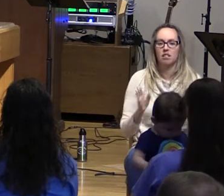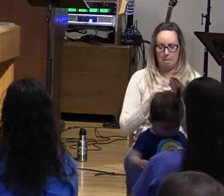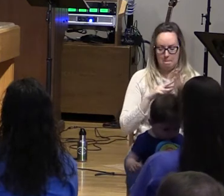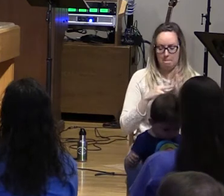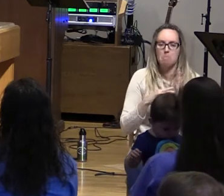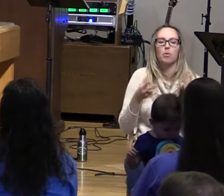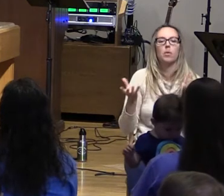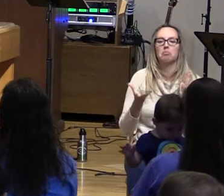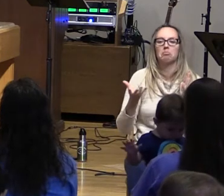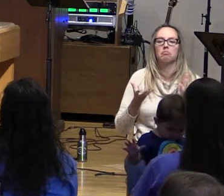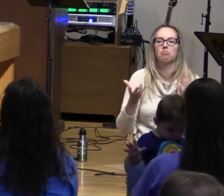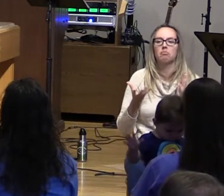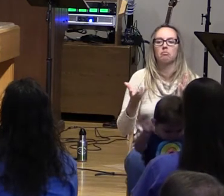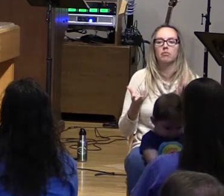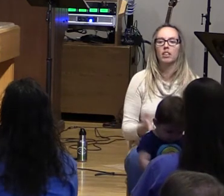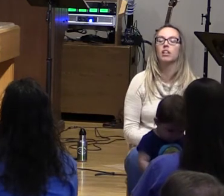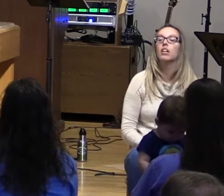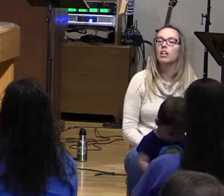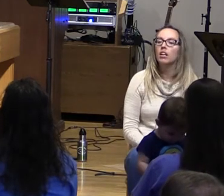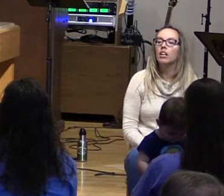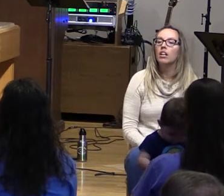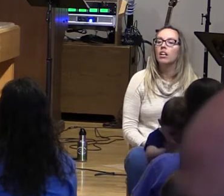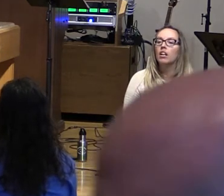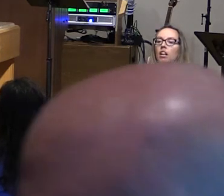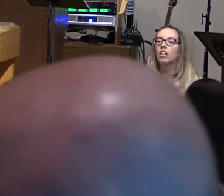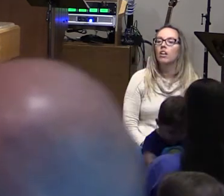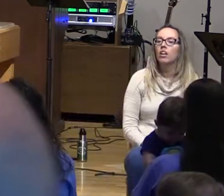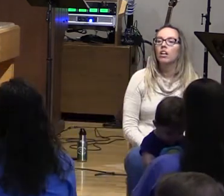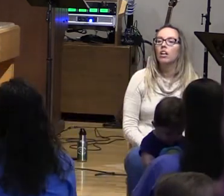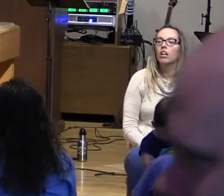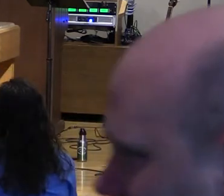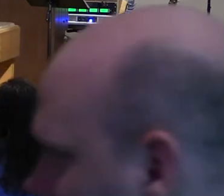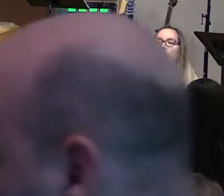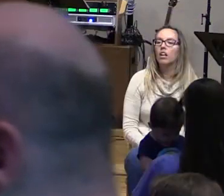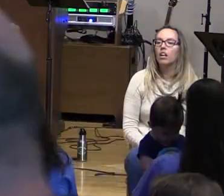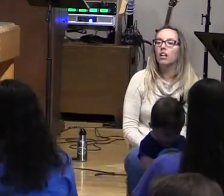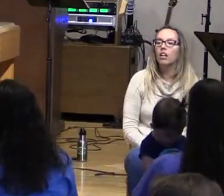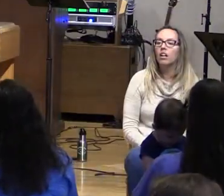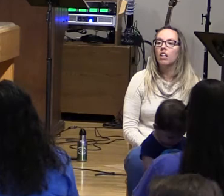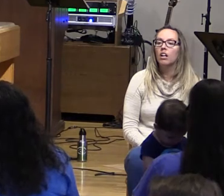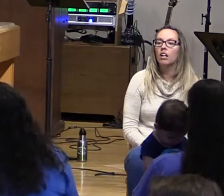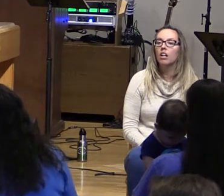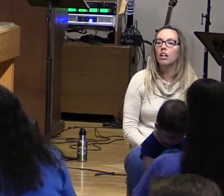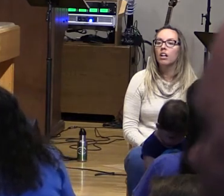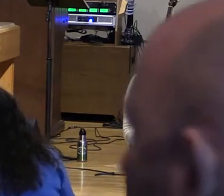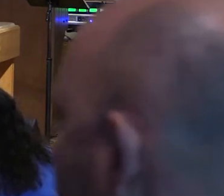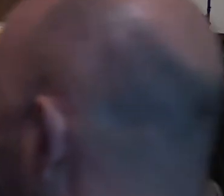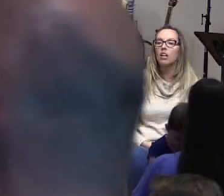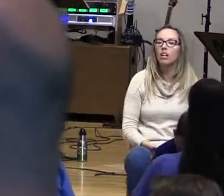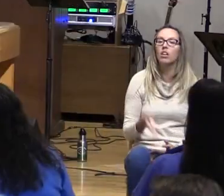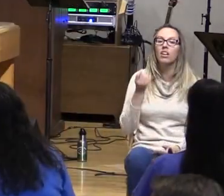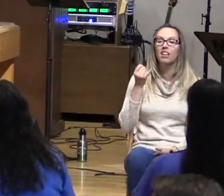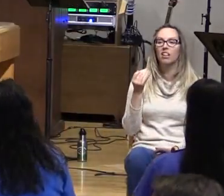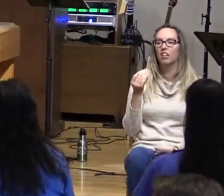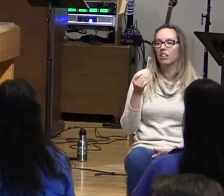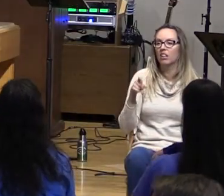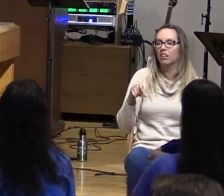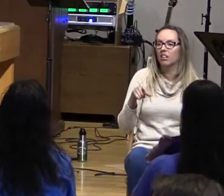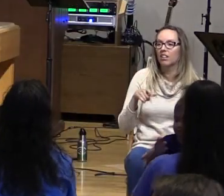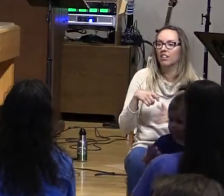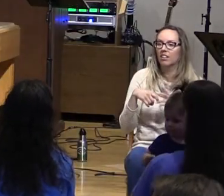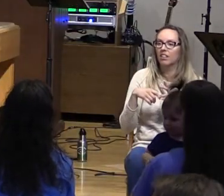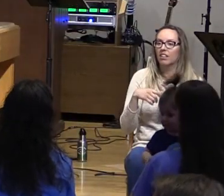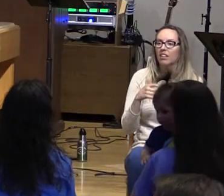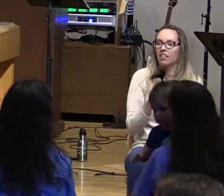us is when Miss Erin or Miss Robbie come knocking on your door and say, you'd be a